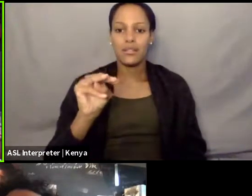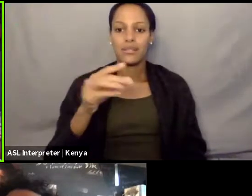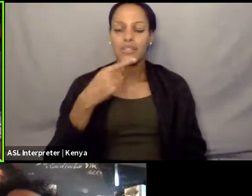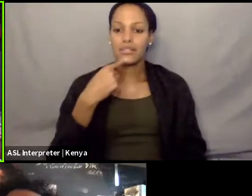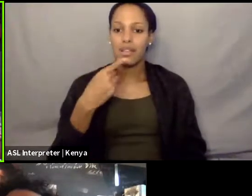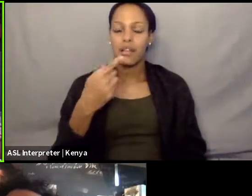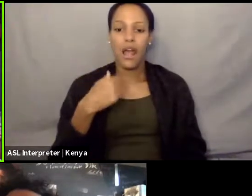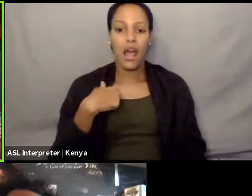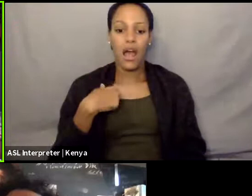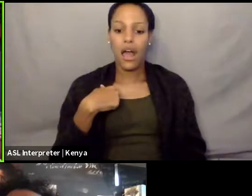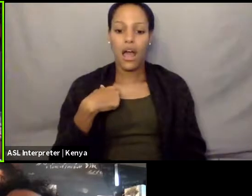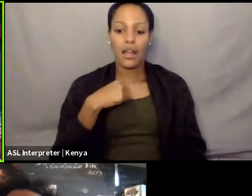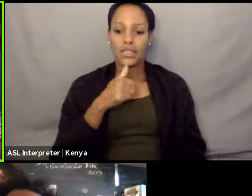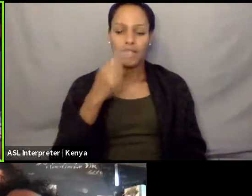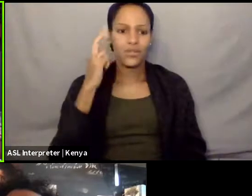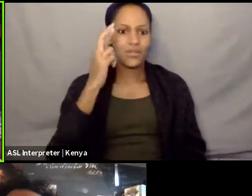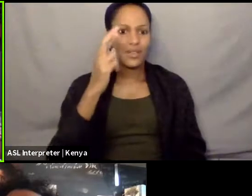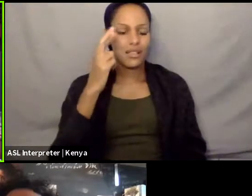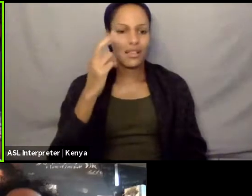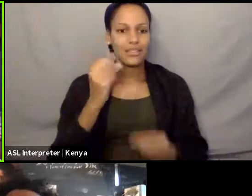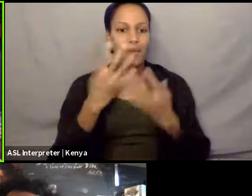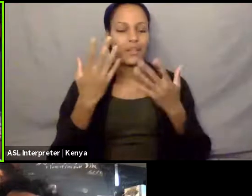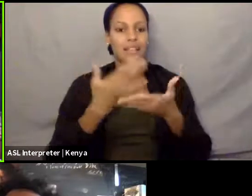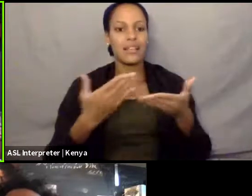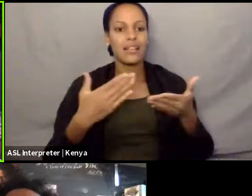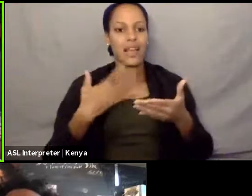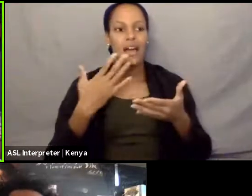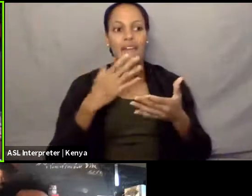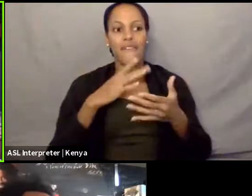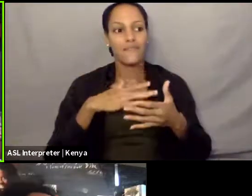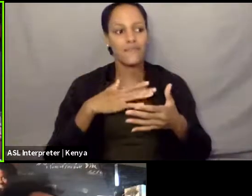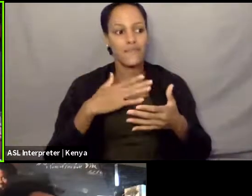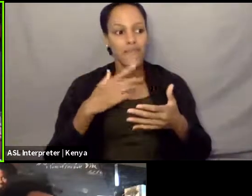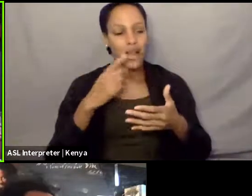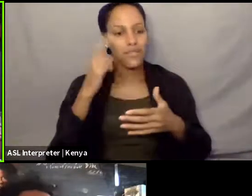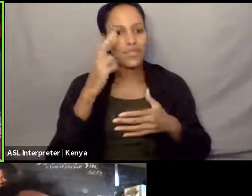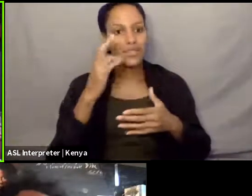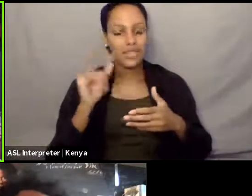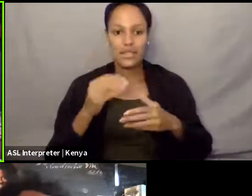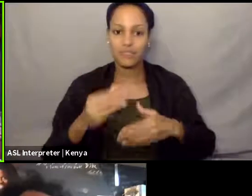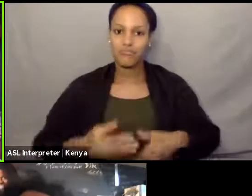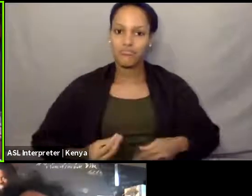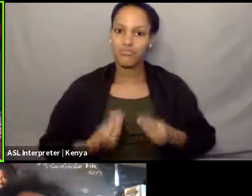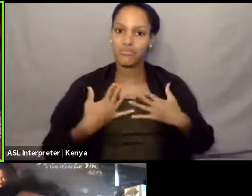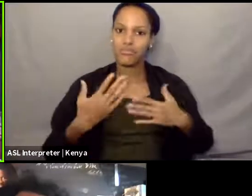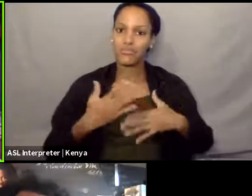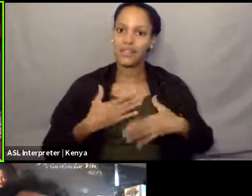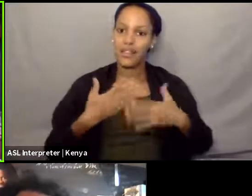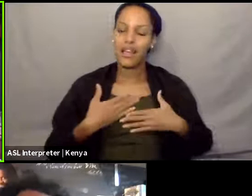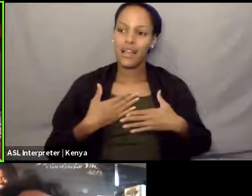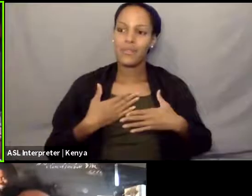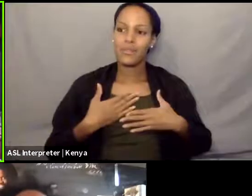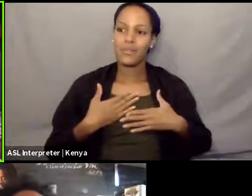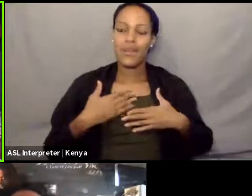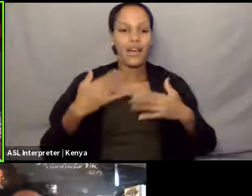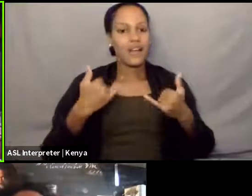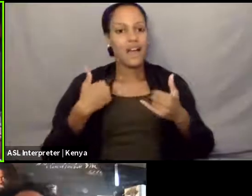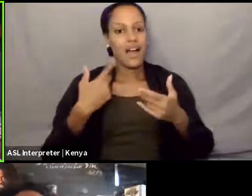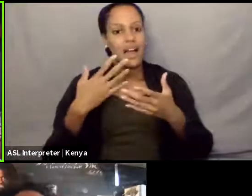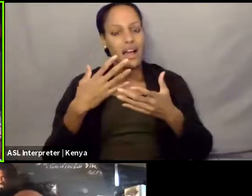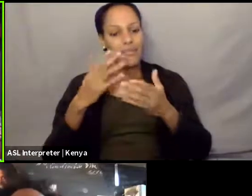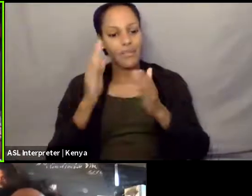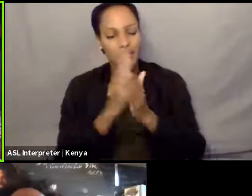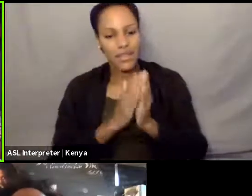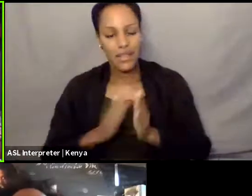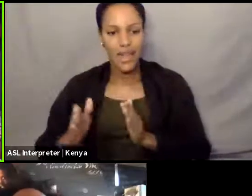not realize how many things I find delightful until I read your book." Yeah. I'm now planning a curriculum to teach third and fifth